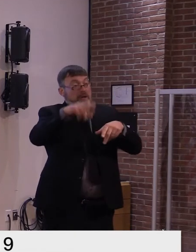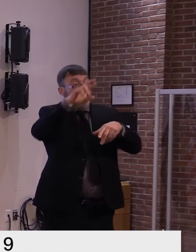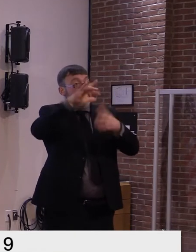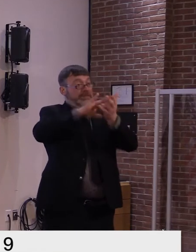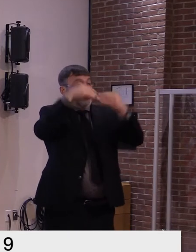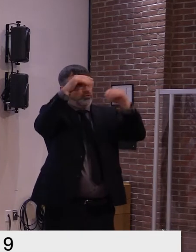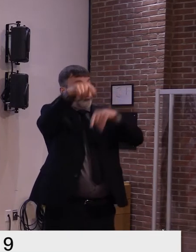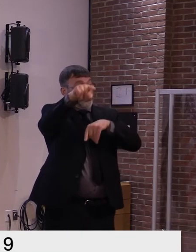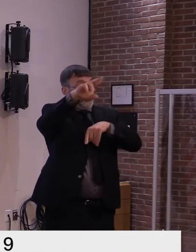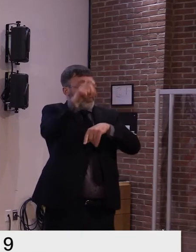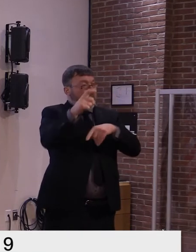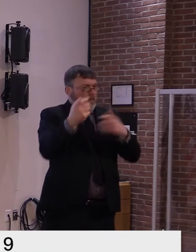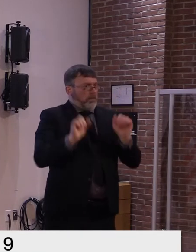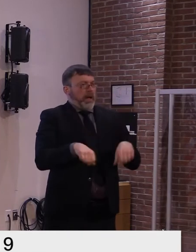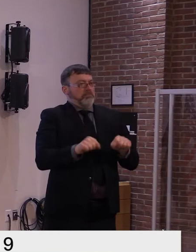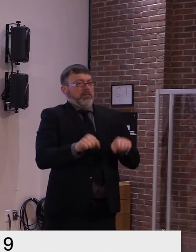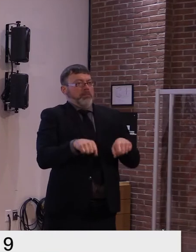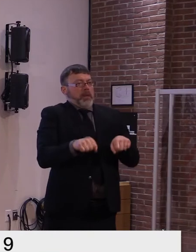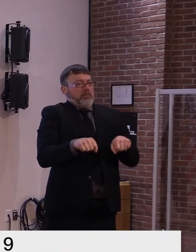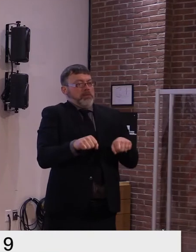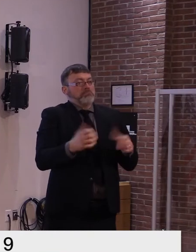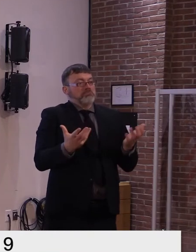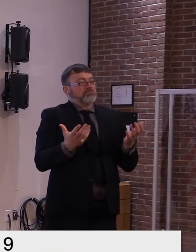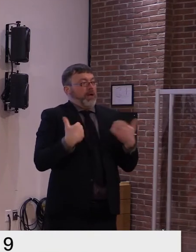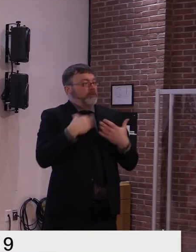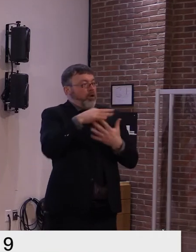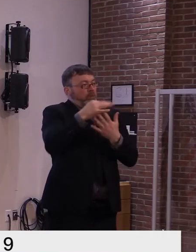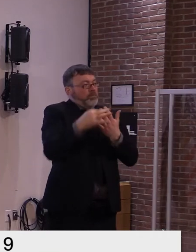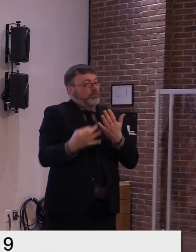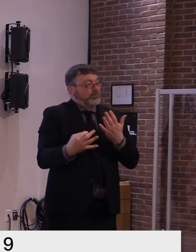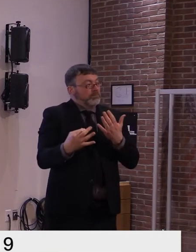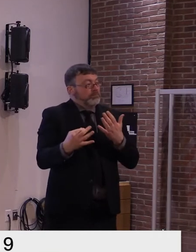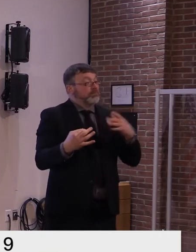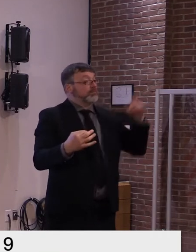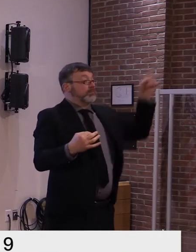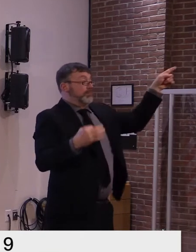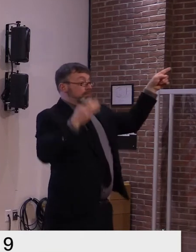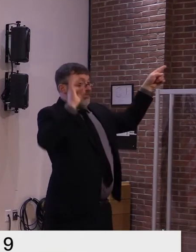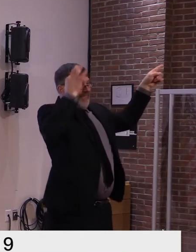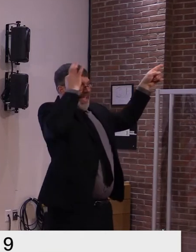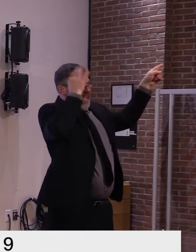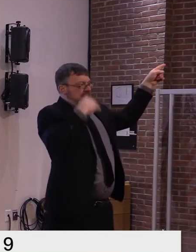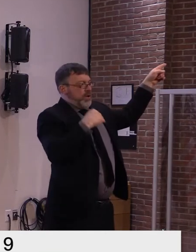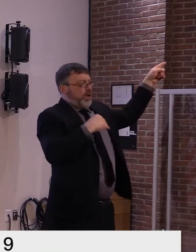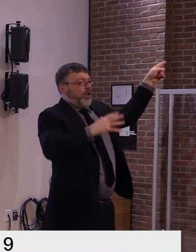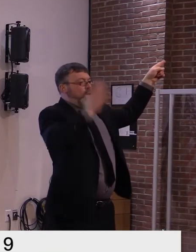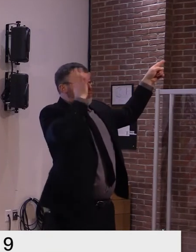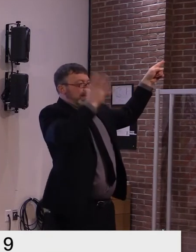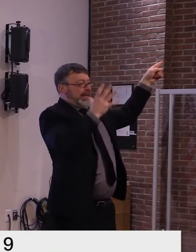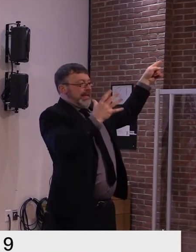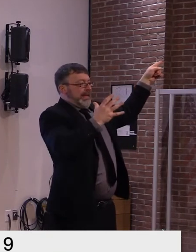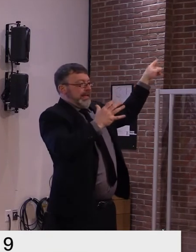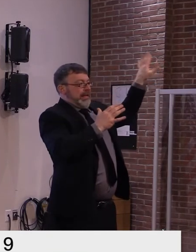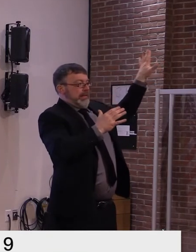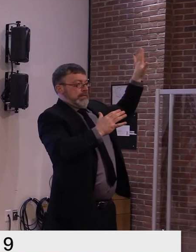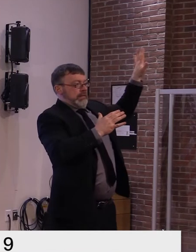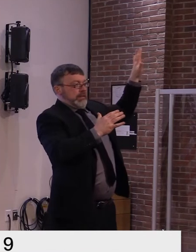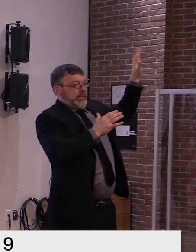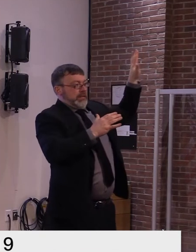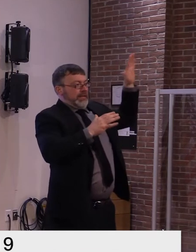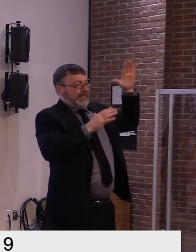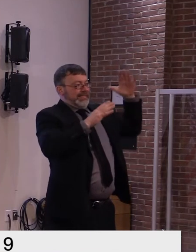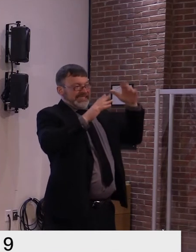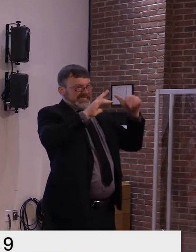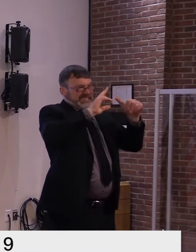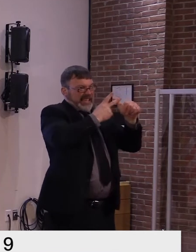the federal government has a phase two where they're going to just ship directly to pharmacies with their vaccine.